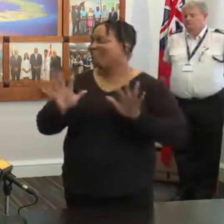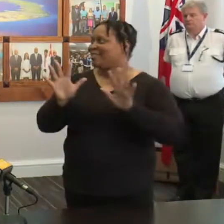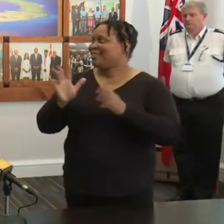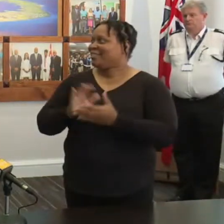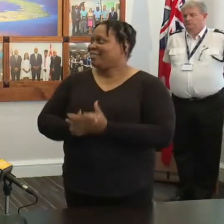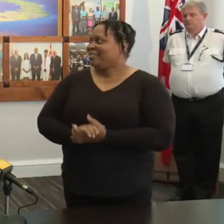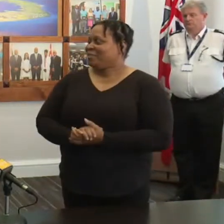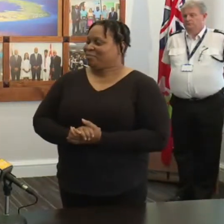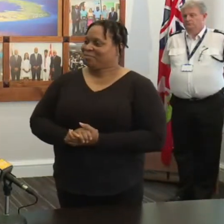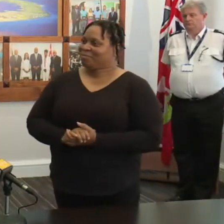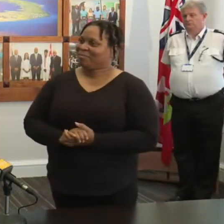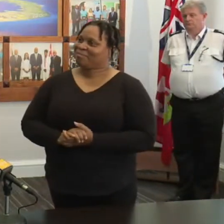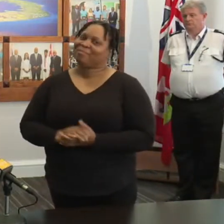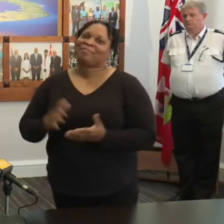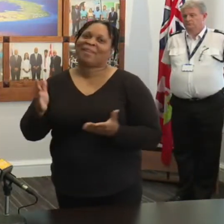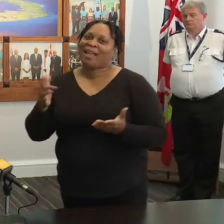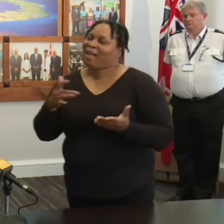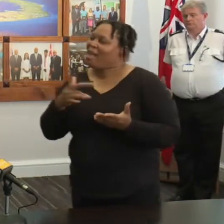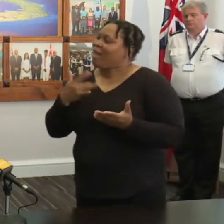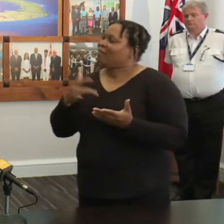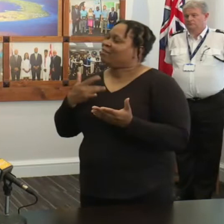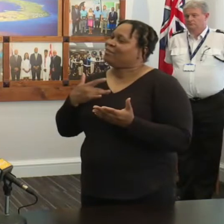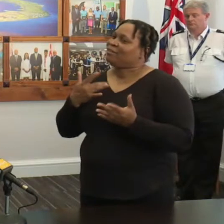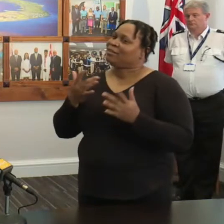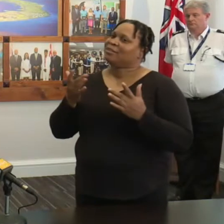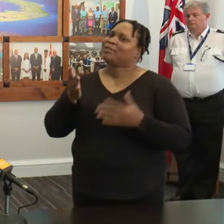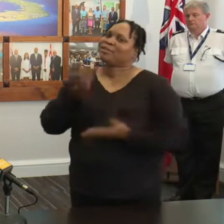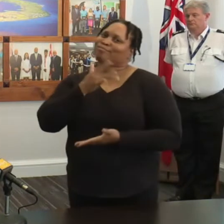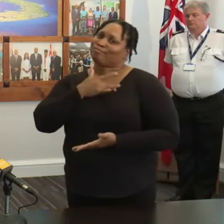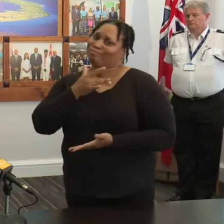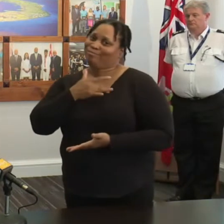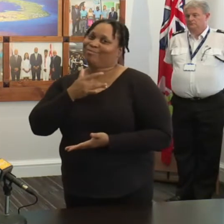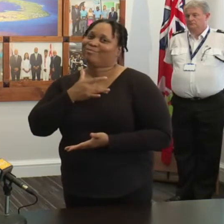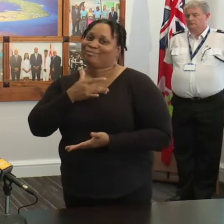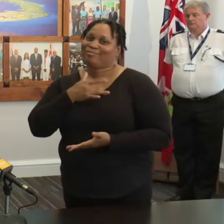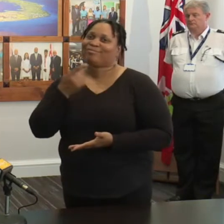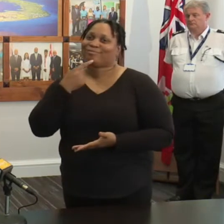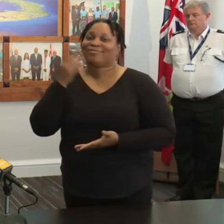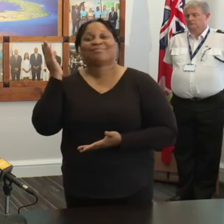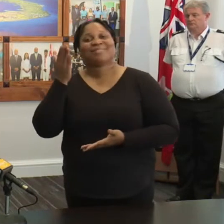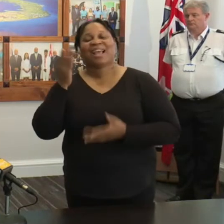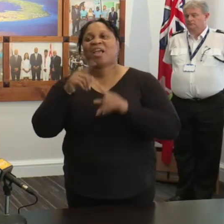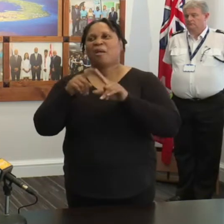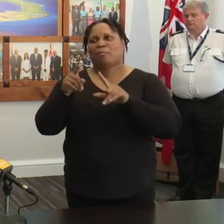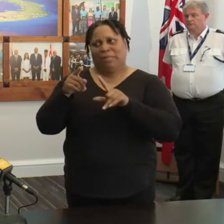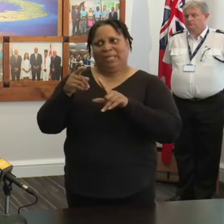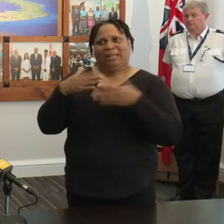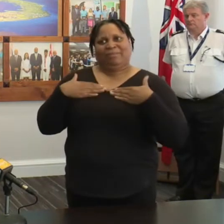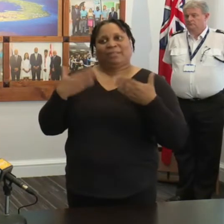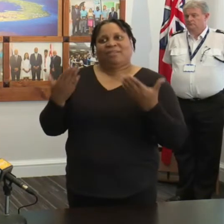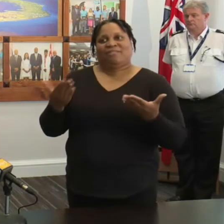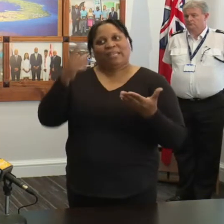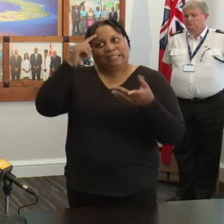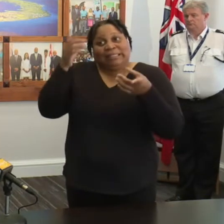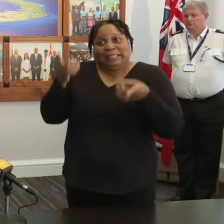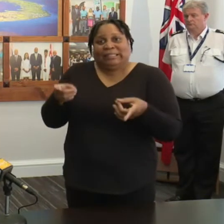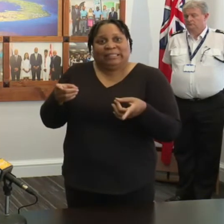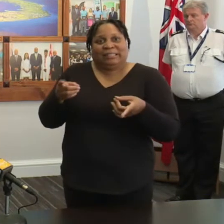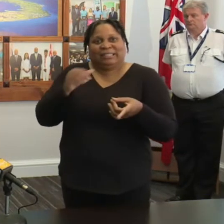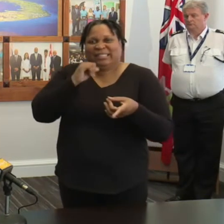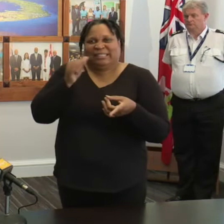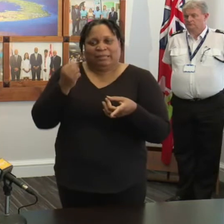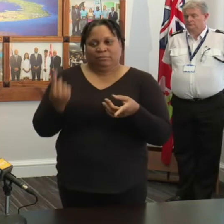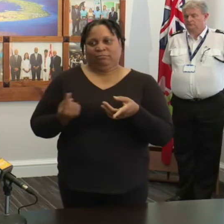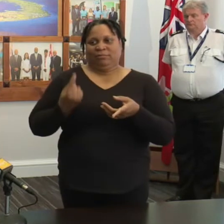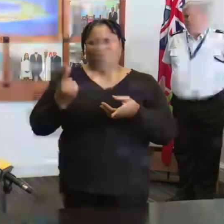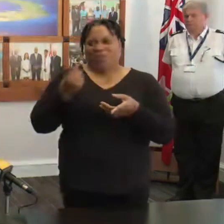Well, I feel very touched by those words, but I have to confess, these decisions are not